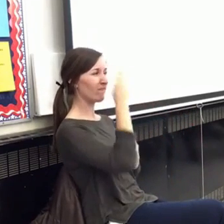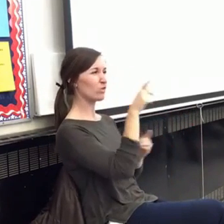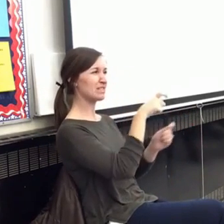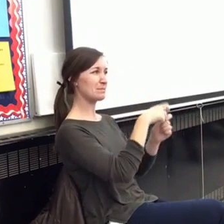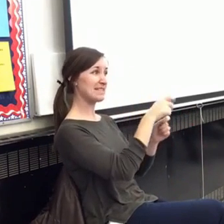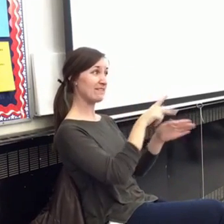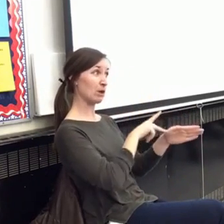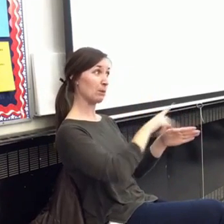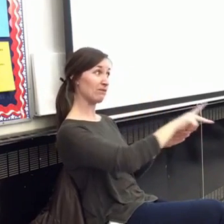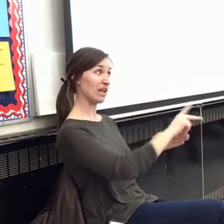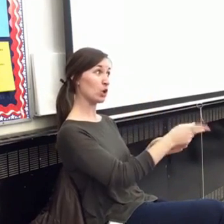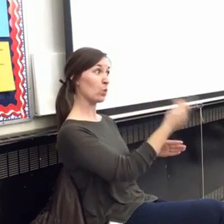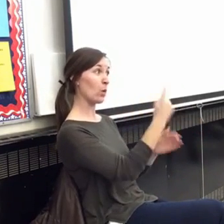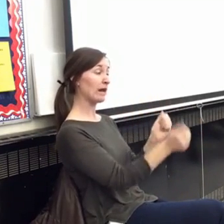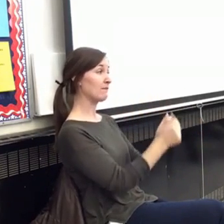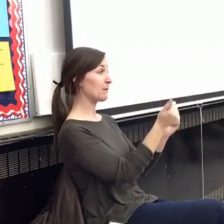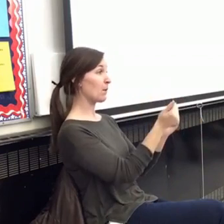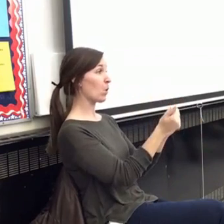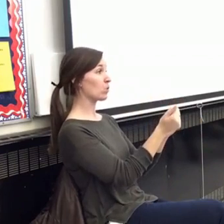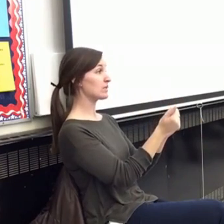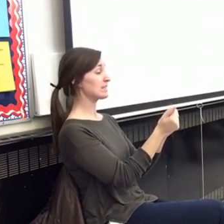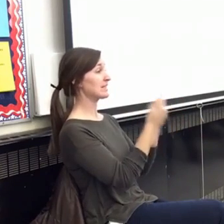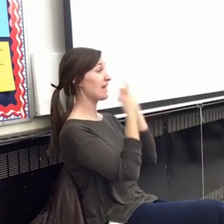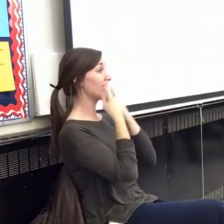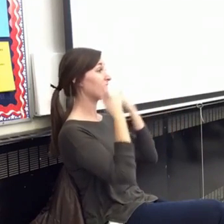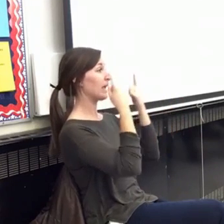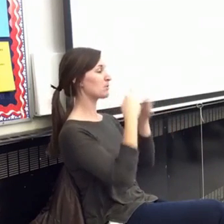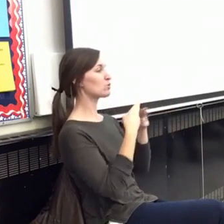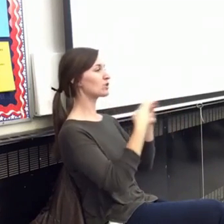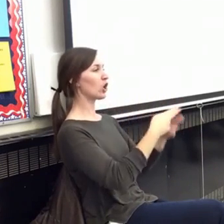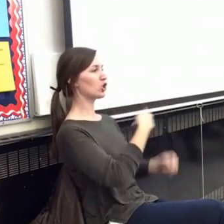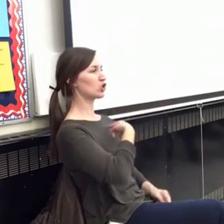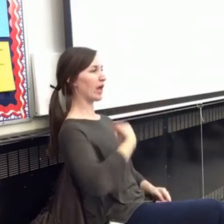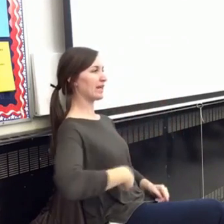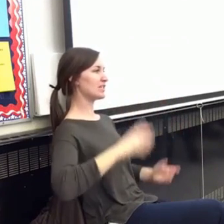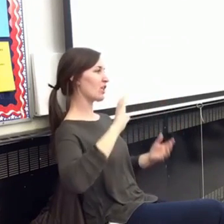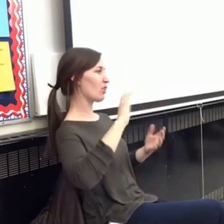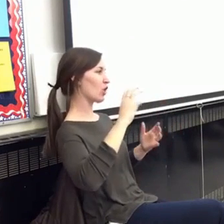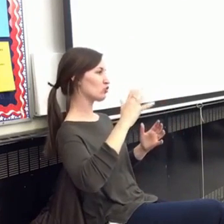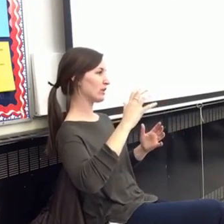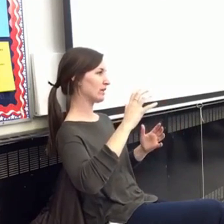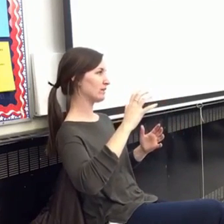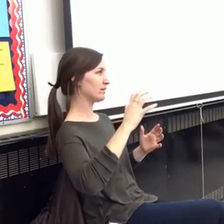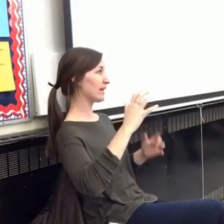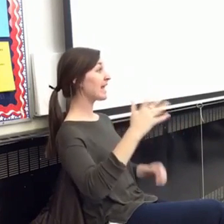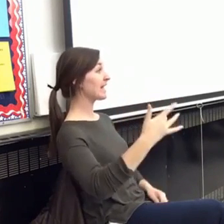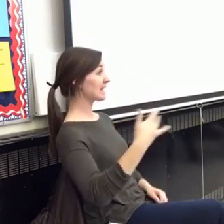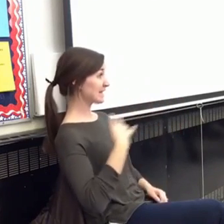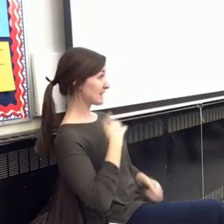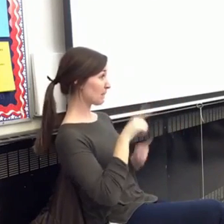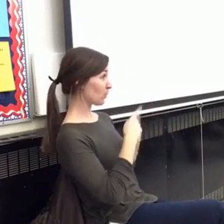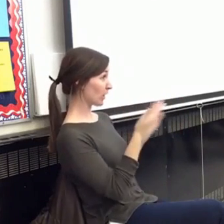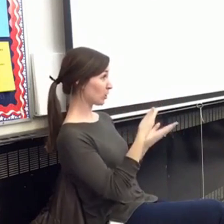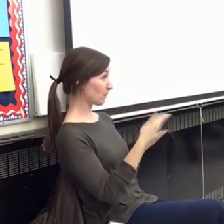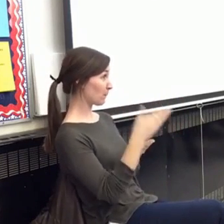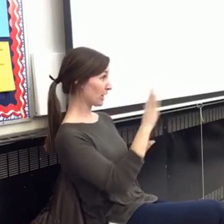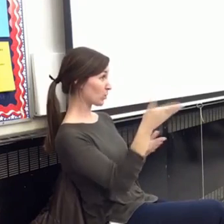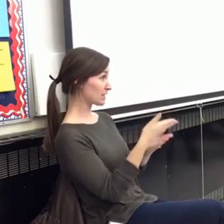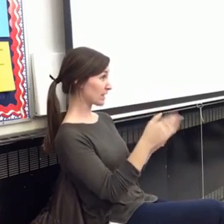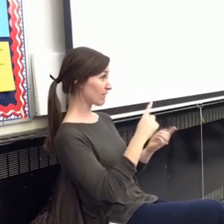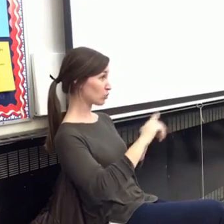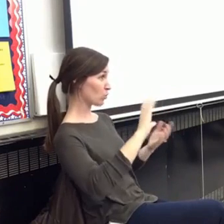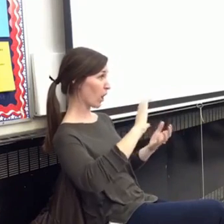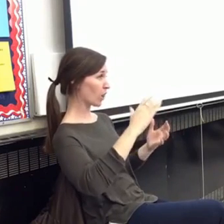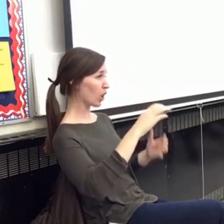one of the most famous was what is called the Chinese laundry. Now, traditionally, when you take your stuff to a laundromat, it would be